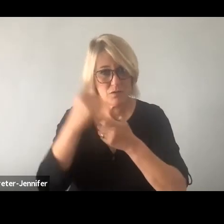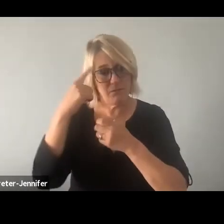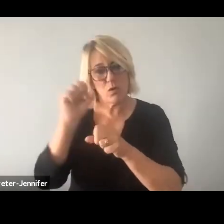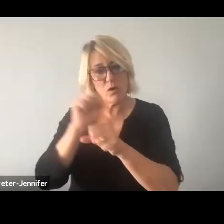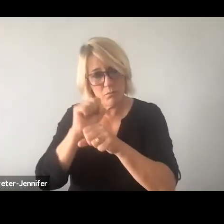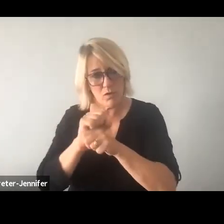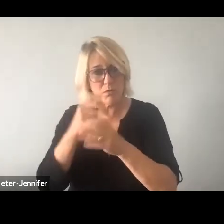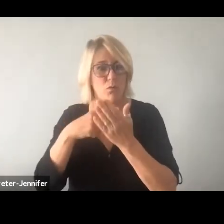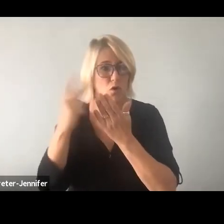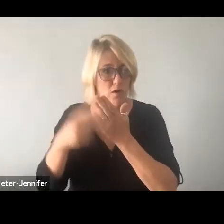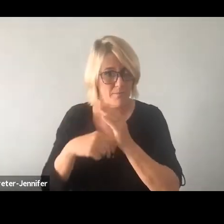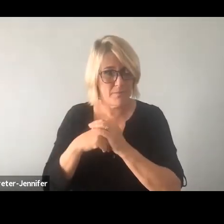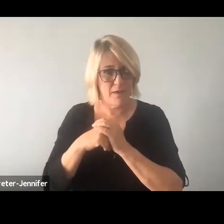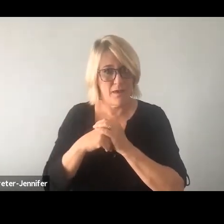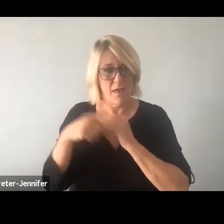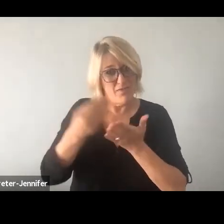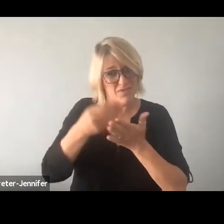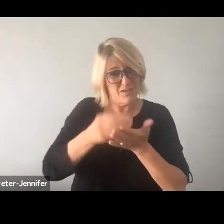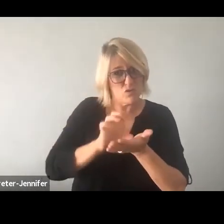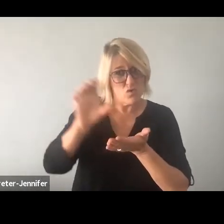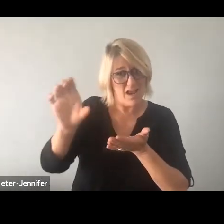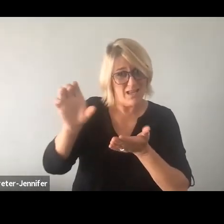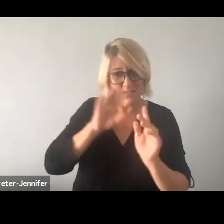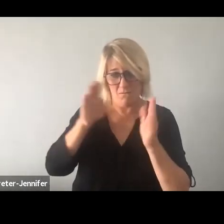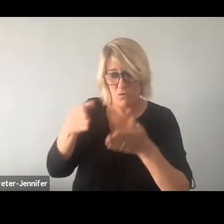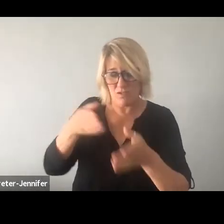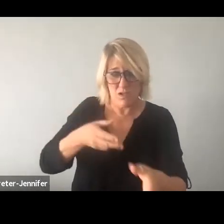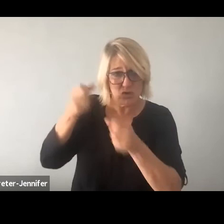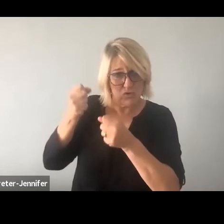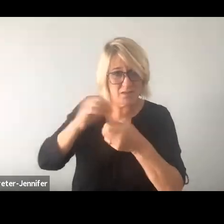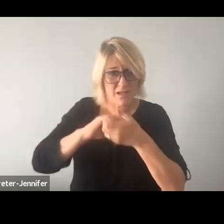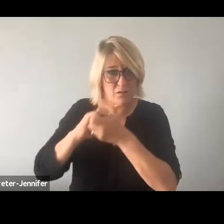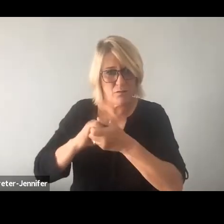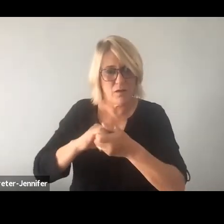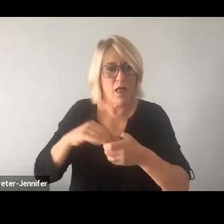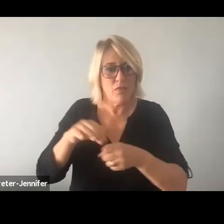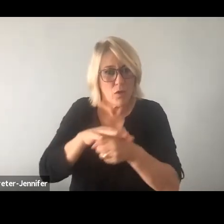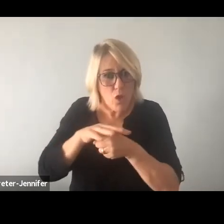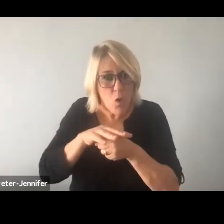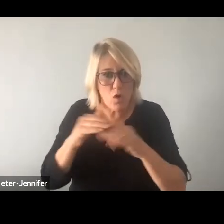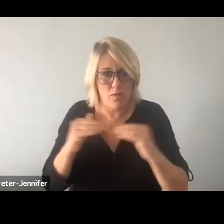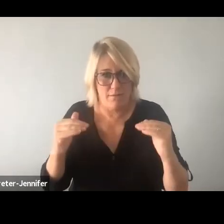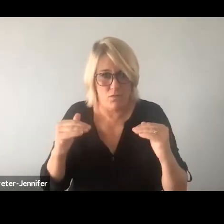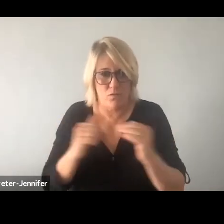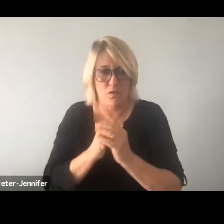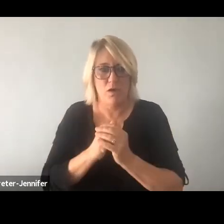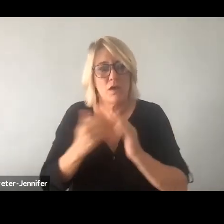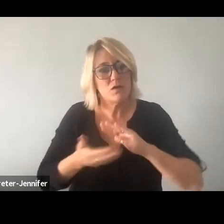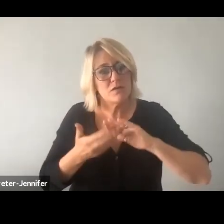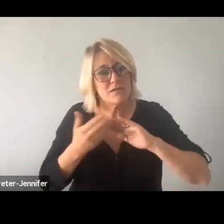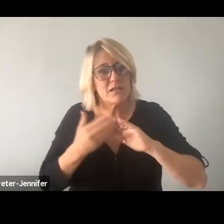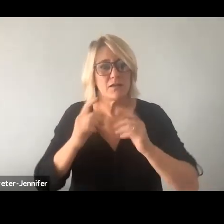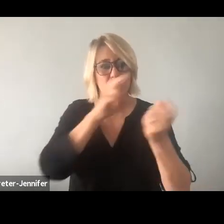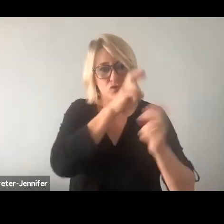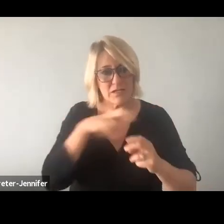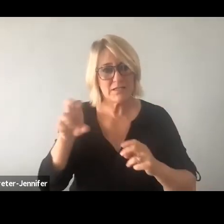program. These grants focus on strengthening collaboration at the local level to facilitate transition of youth with